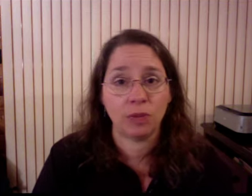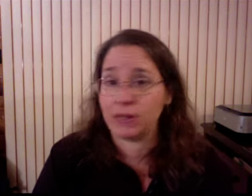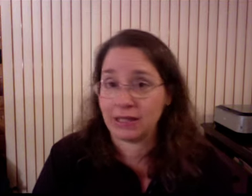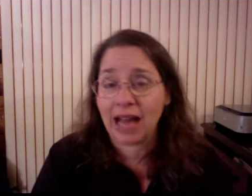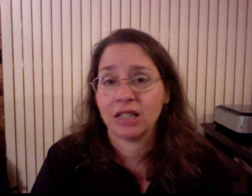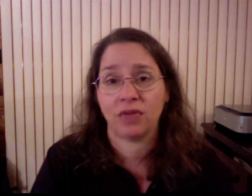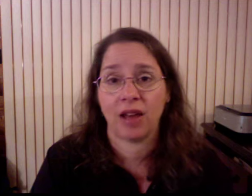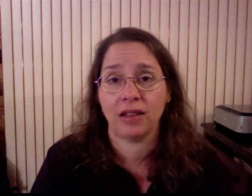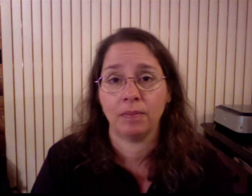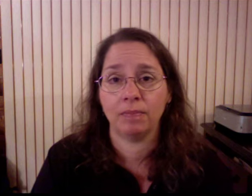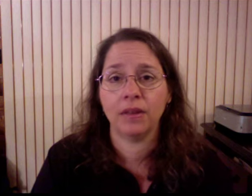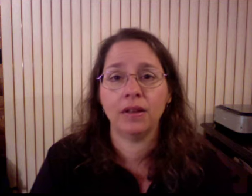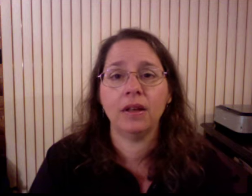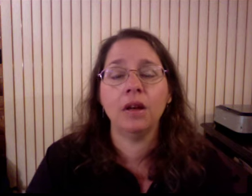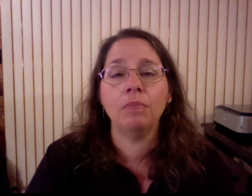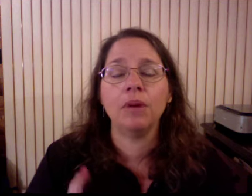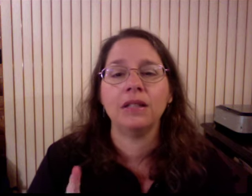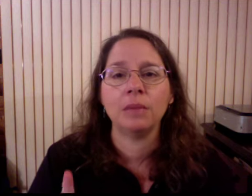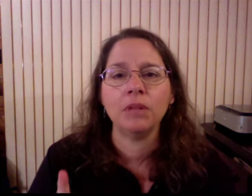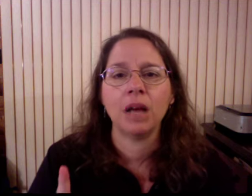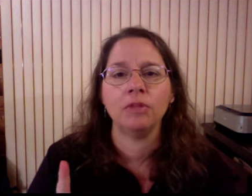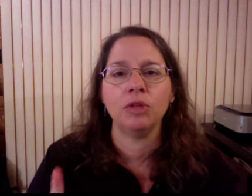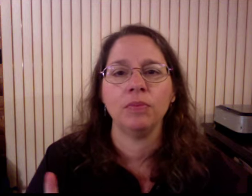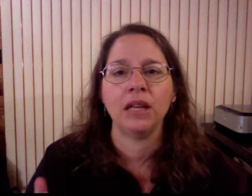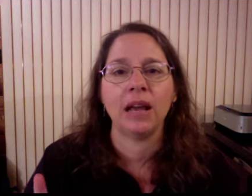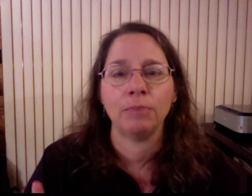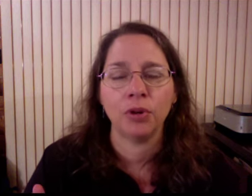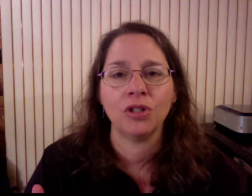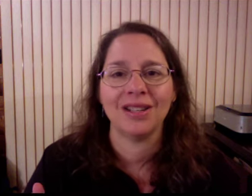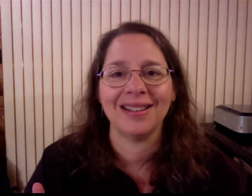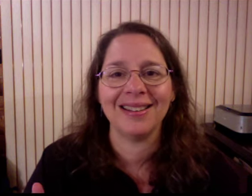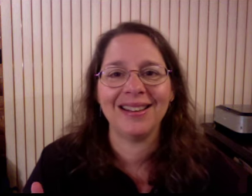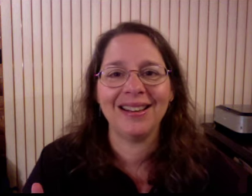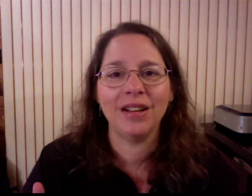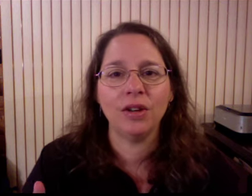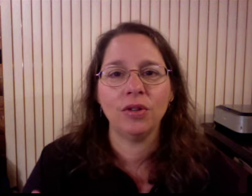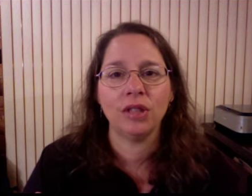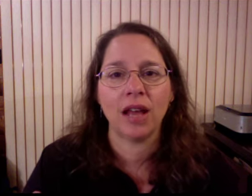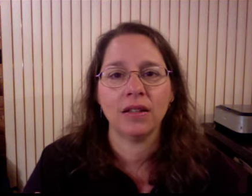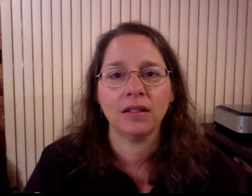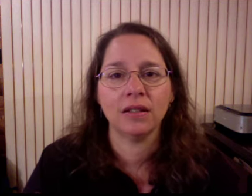isn't satisfying them. But sometimes you meet a person who says,